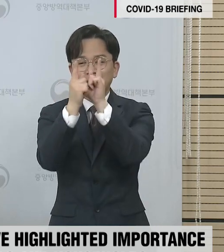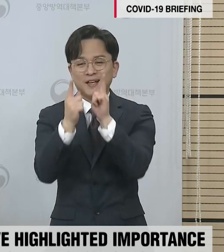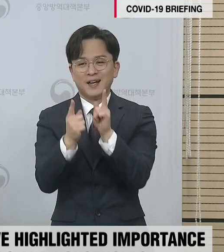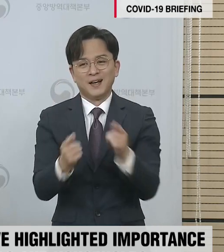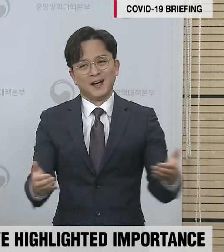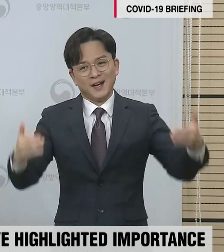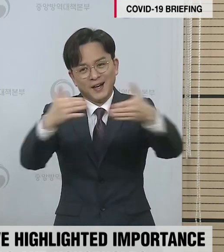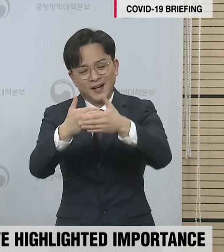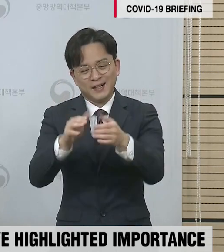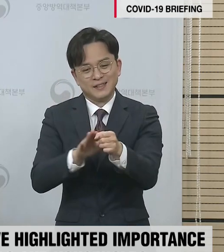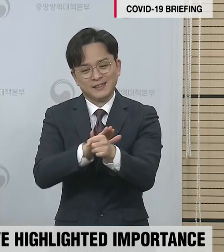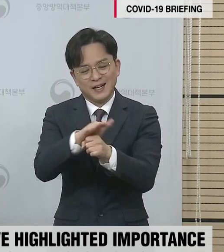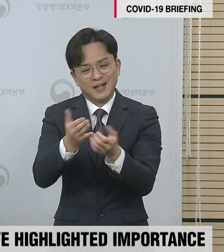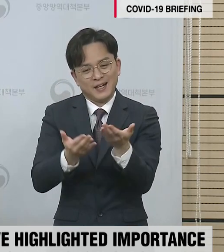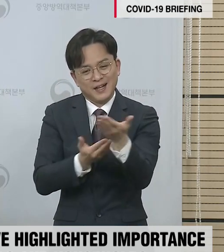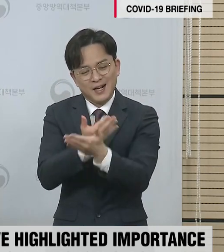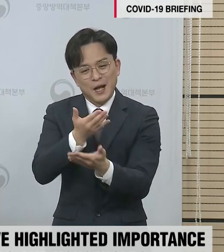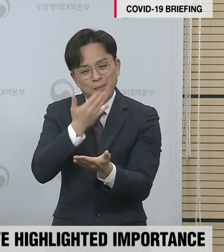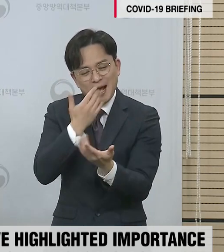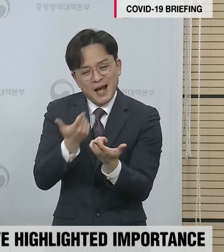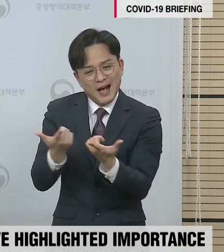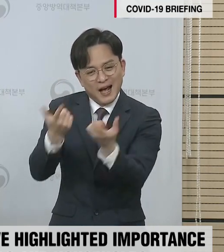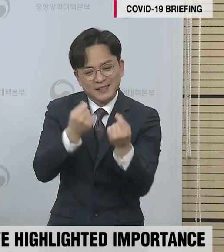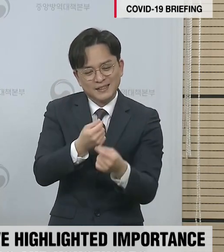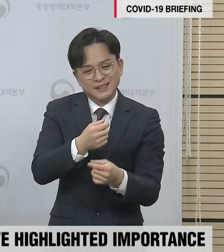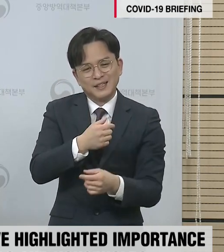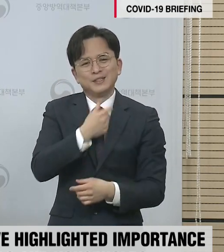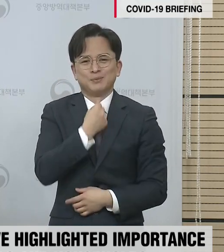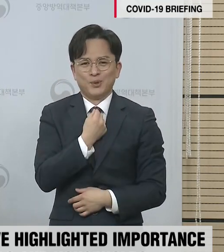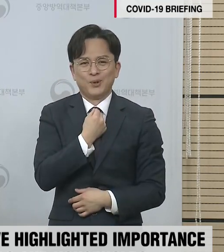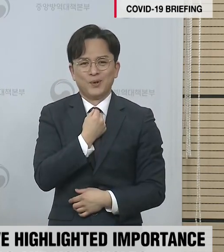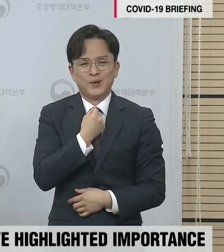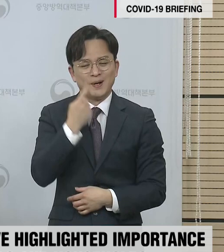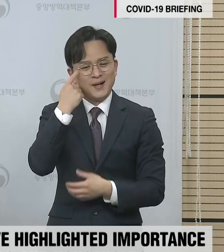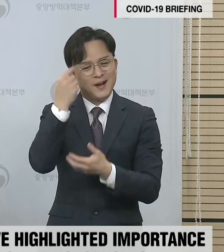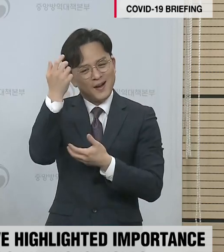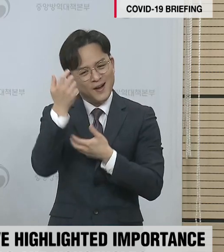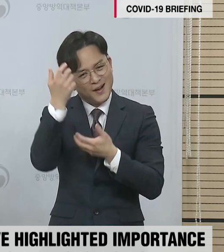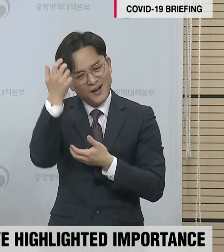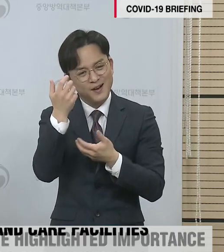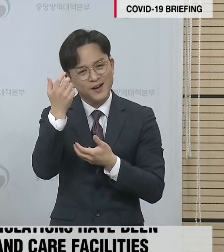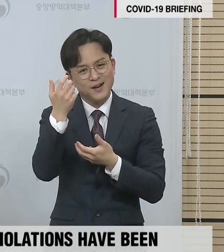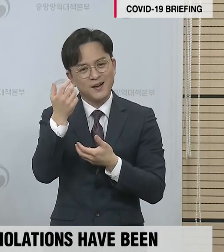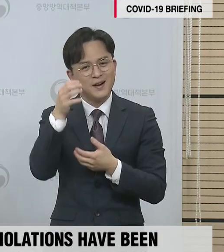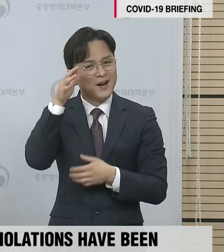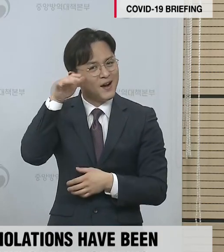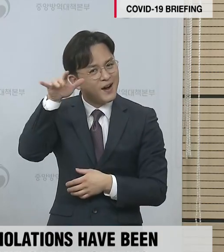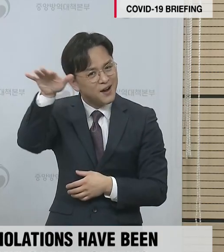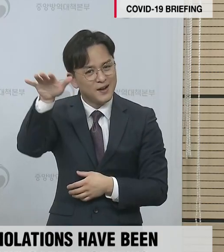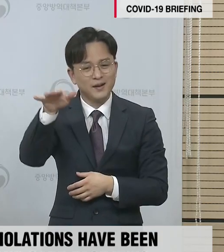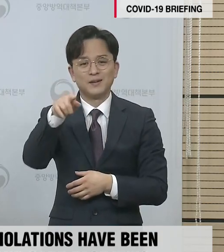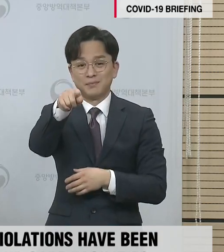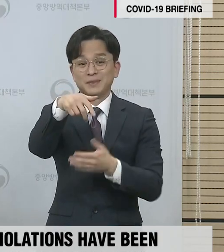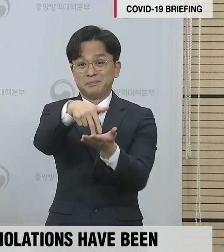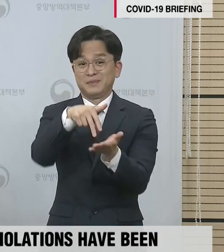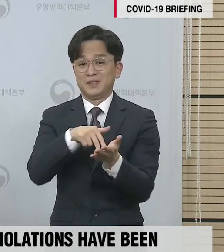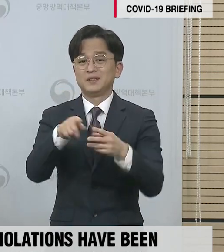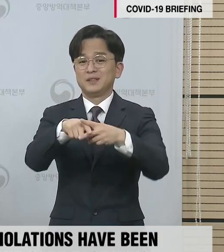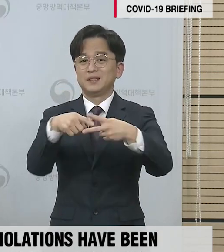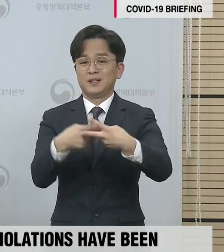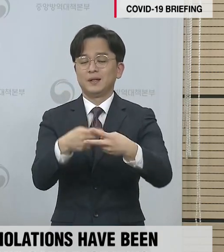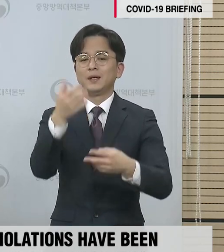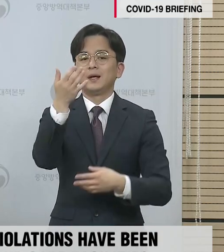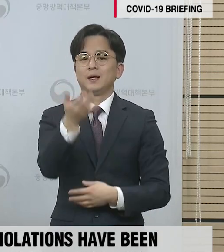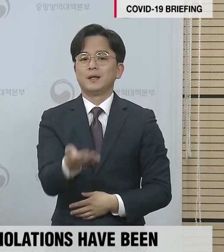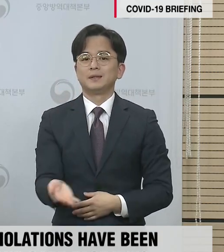many people longed for meeting their family members. And we understand that they are very much willing to meet with